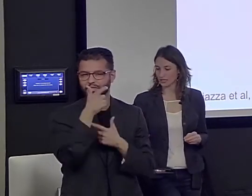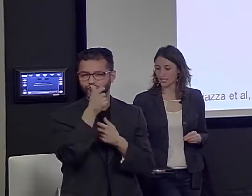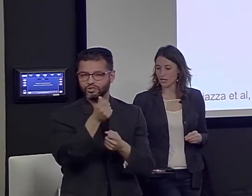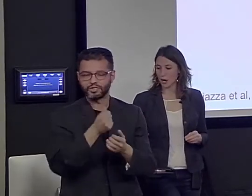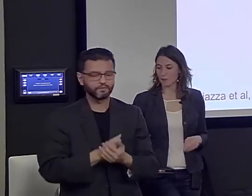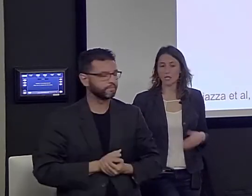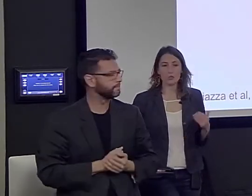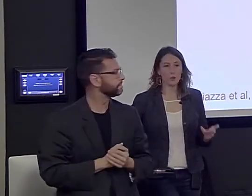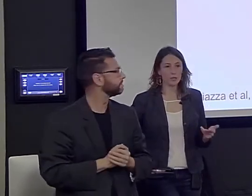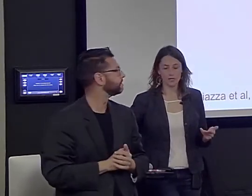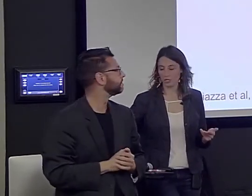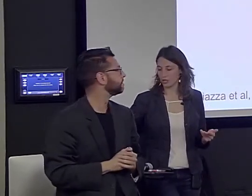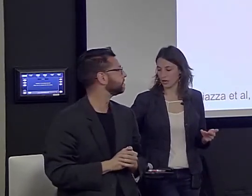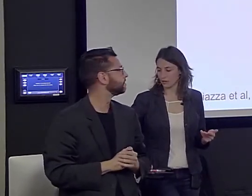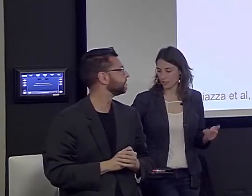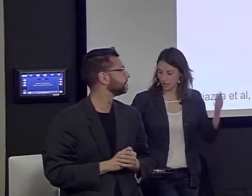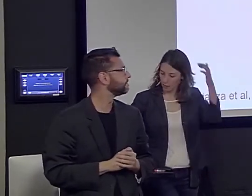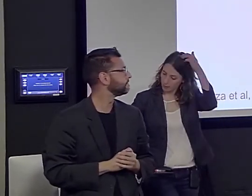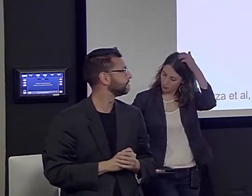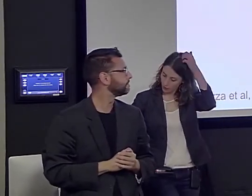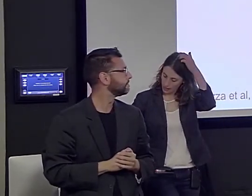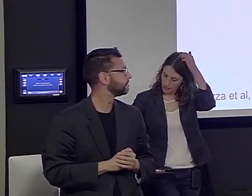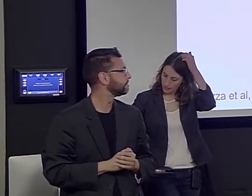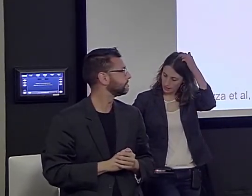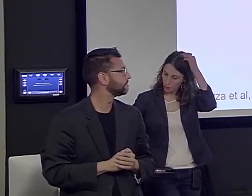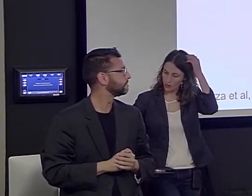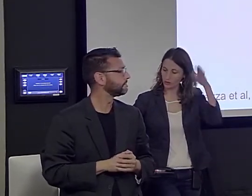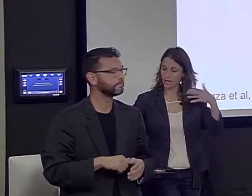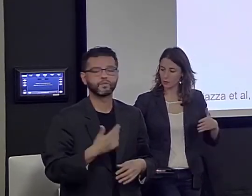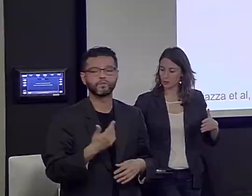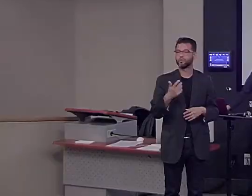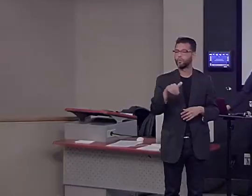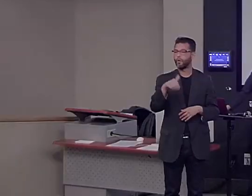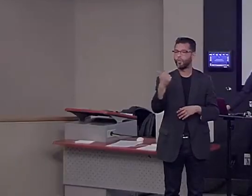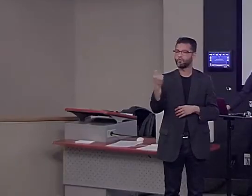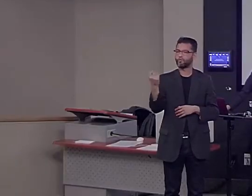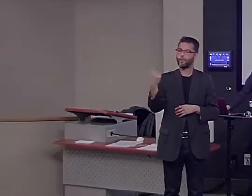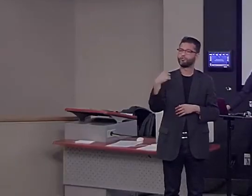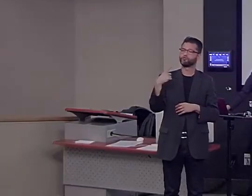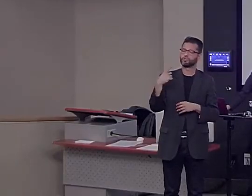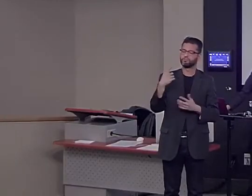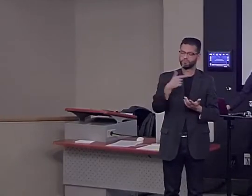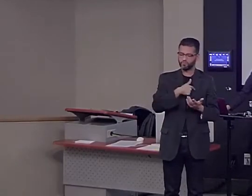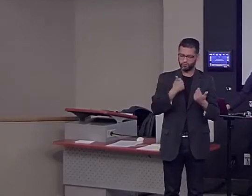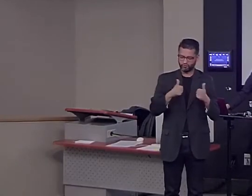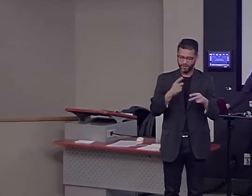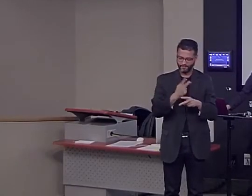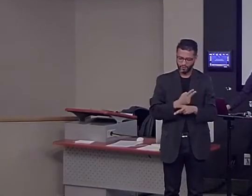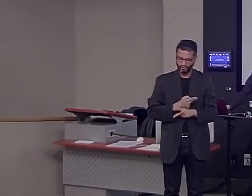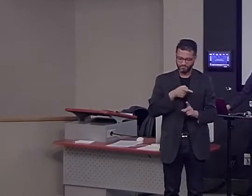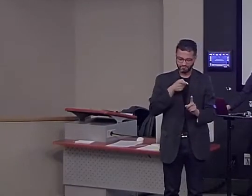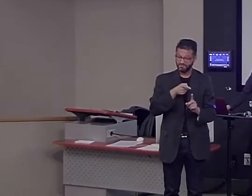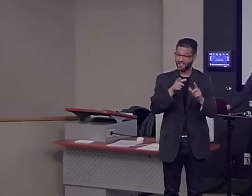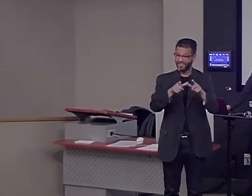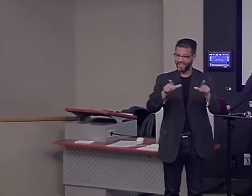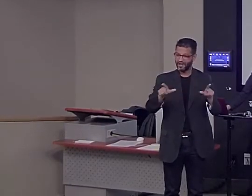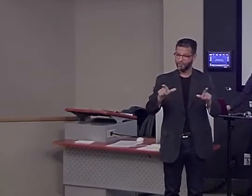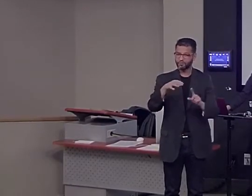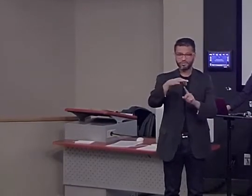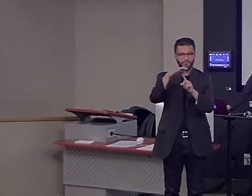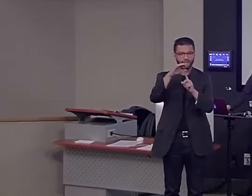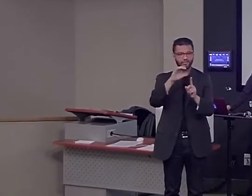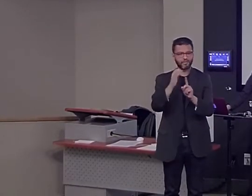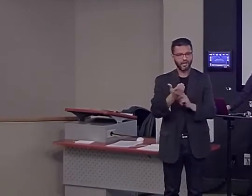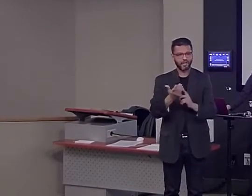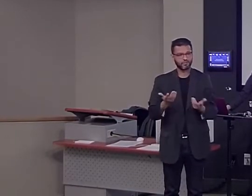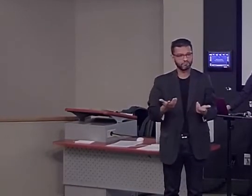Okay, so one question that came up for us is whether language is a special case. So is it that language